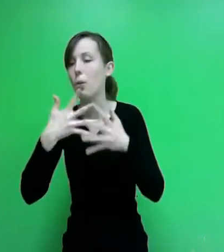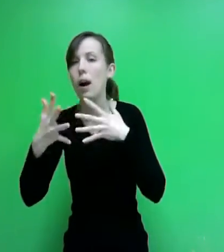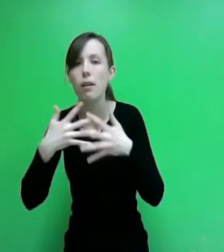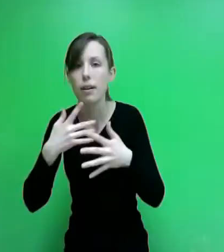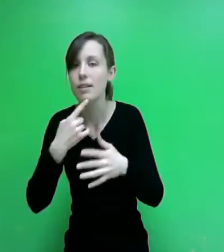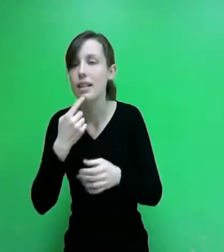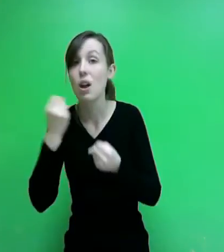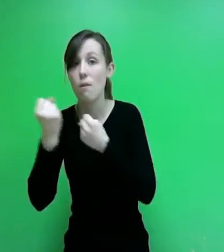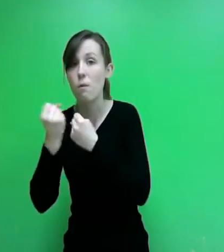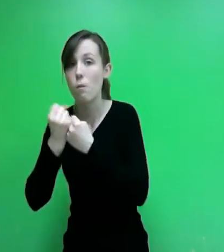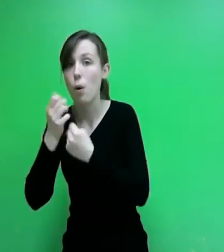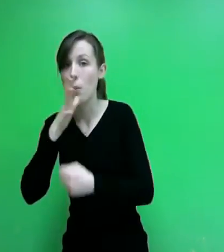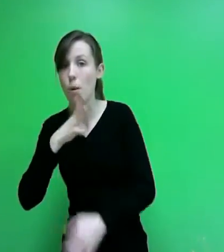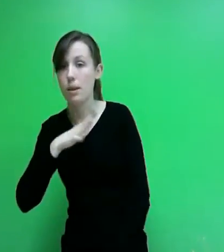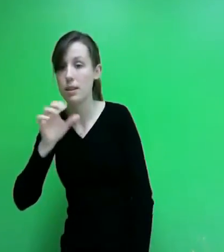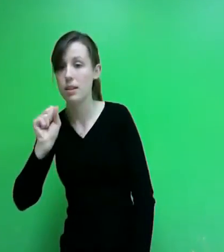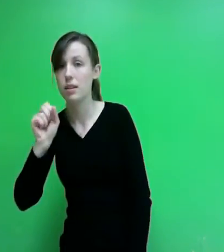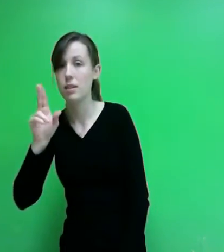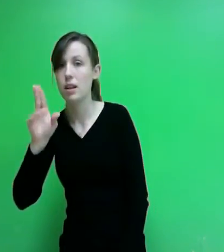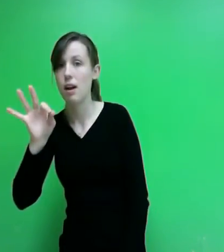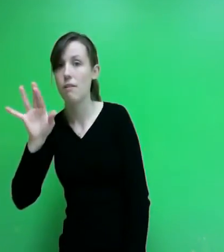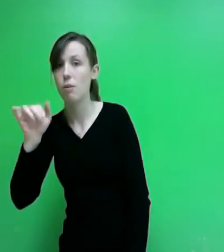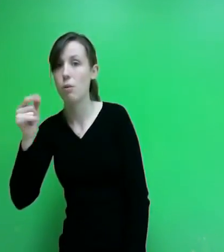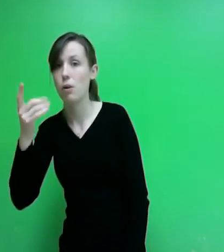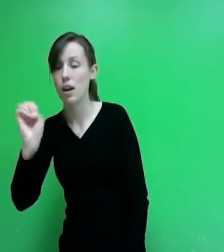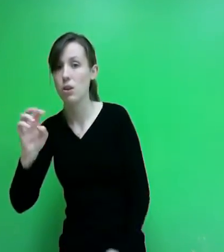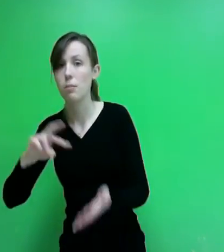women's suffrage, that means they like the fact that women can vote.